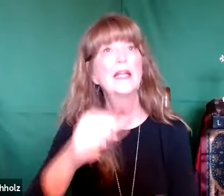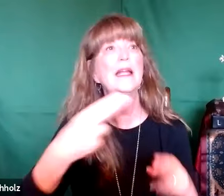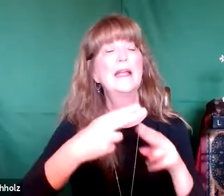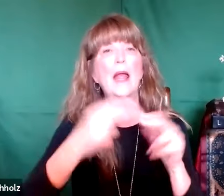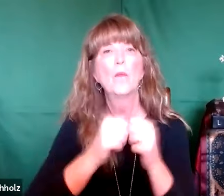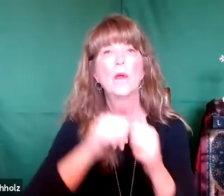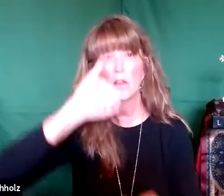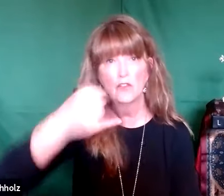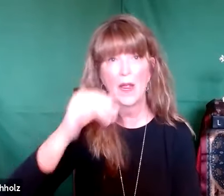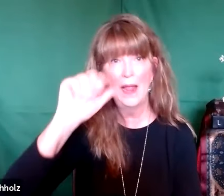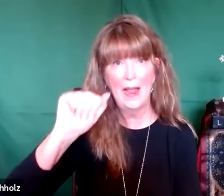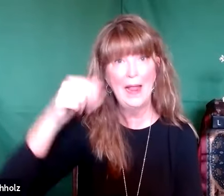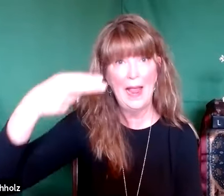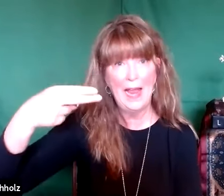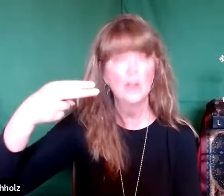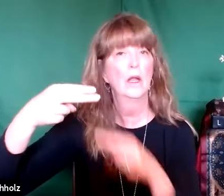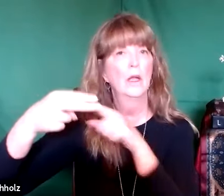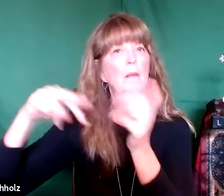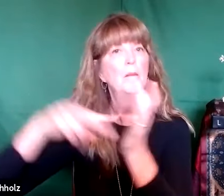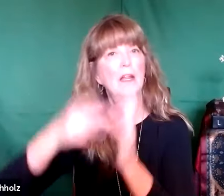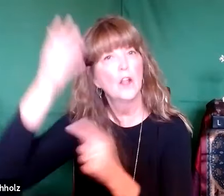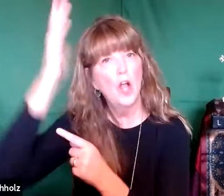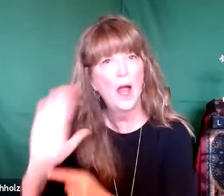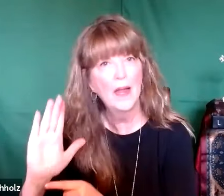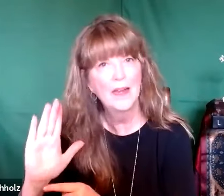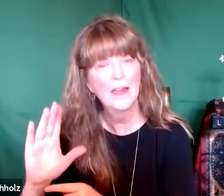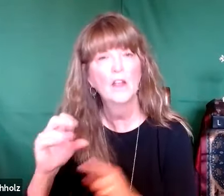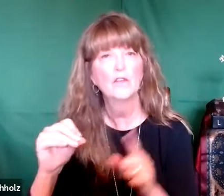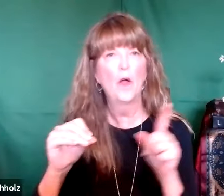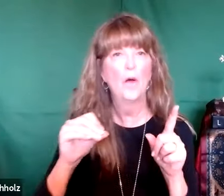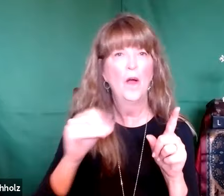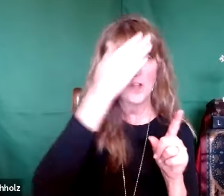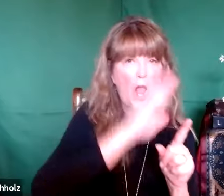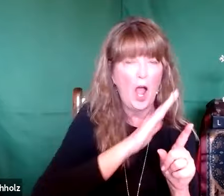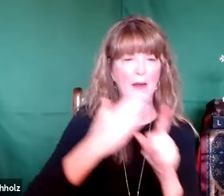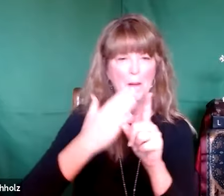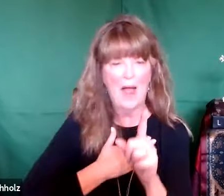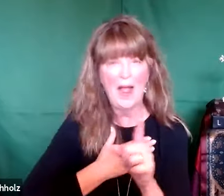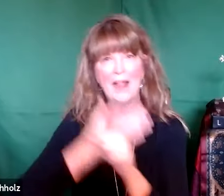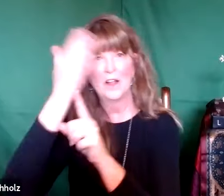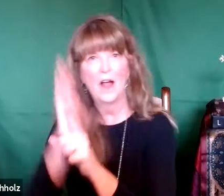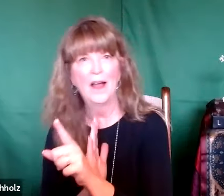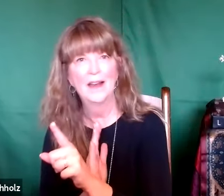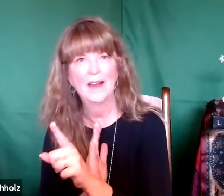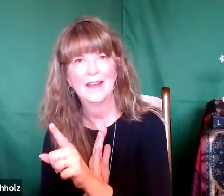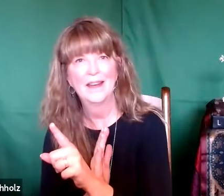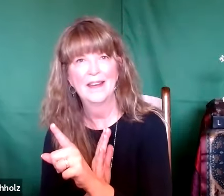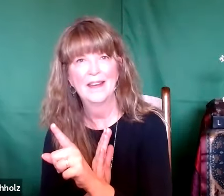I, my, and Jah is another term for God. So the